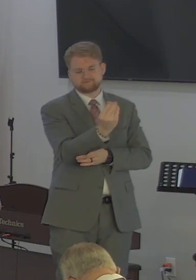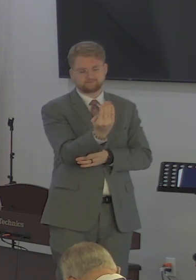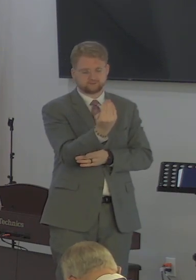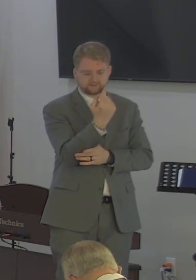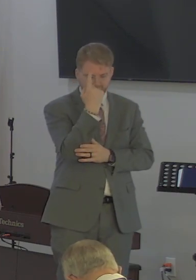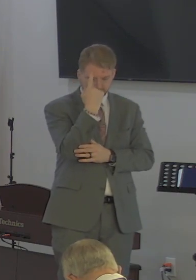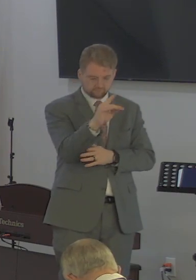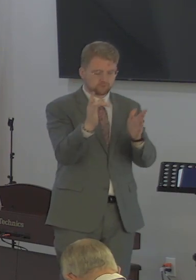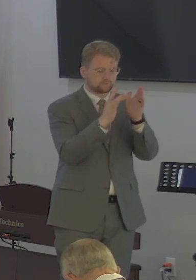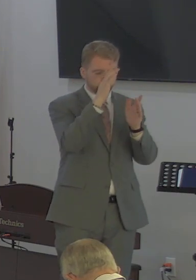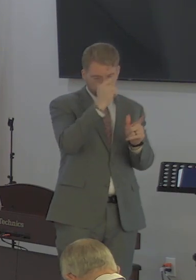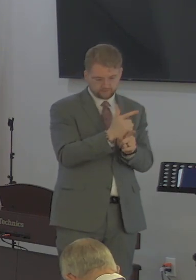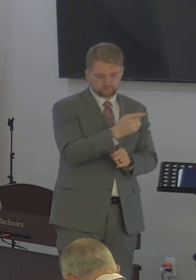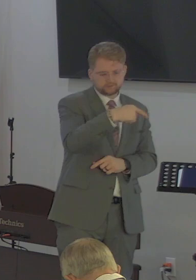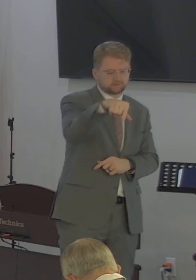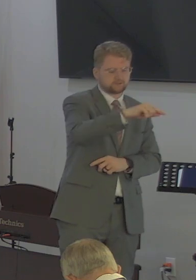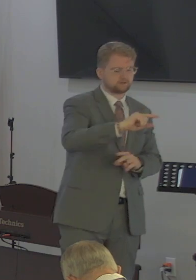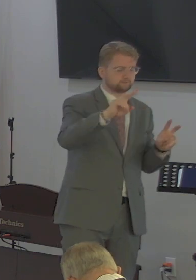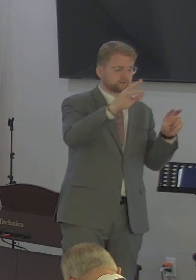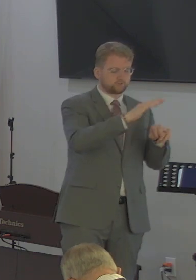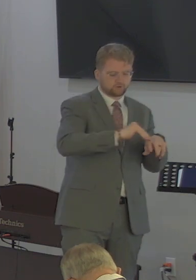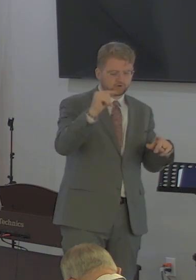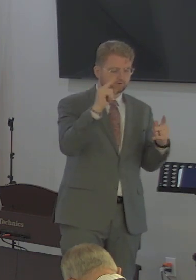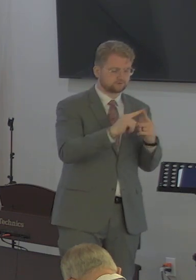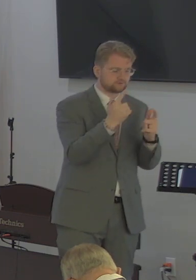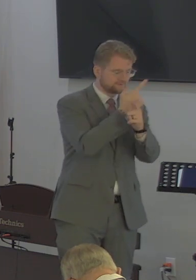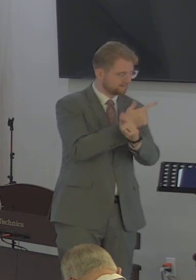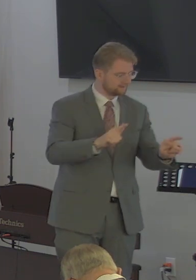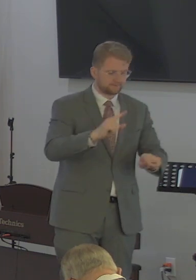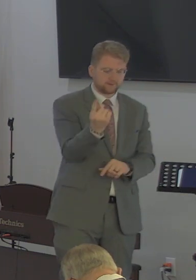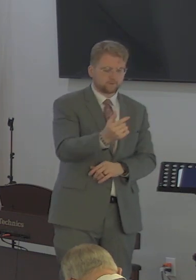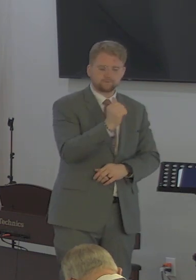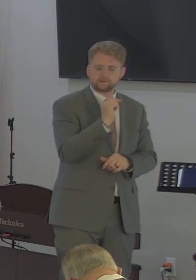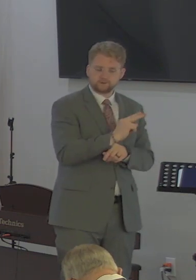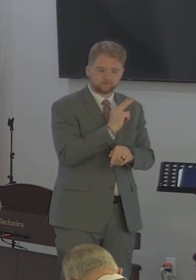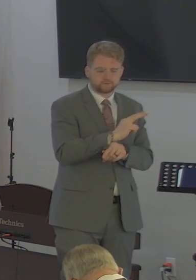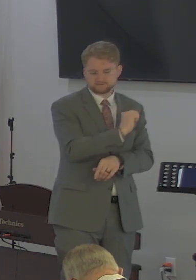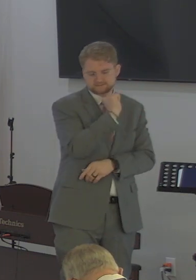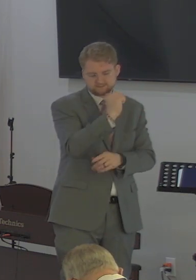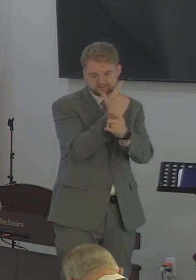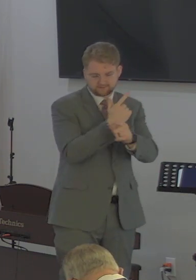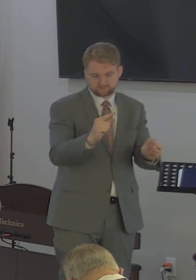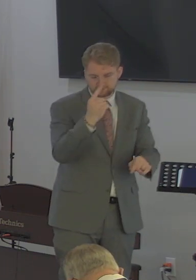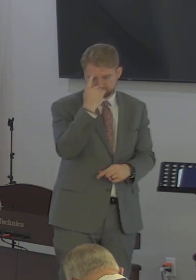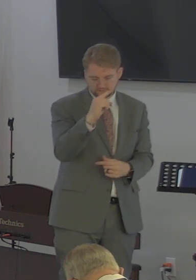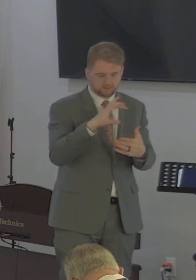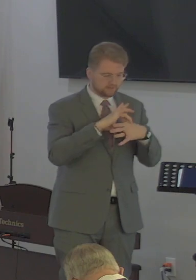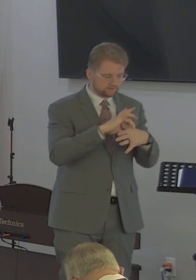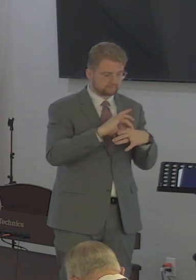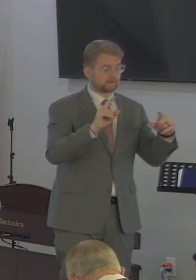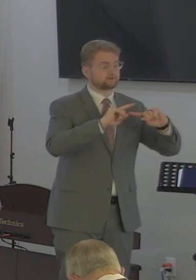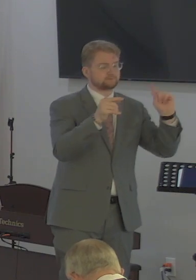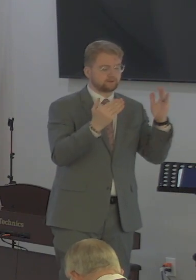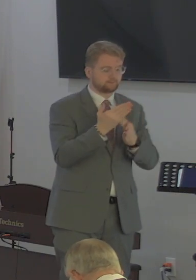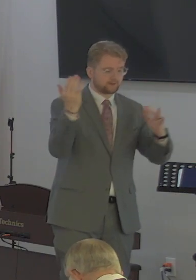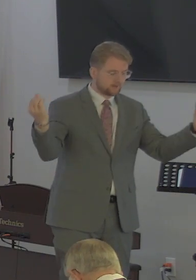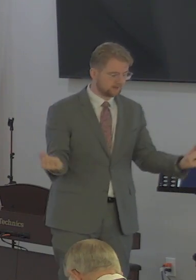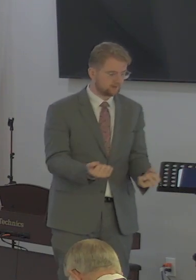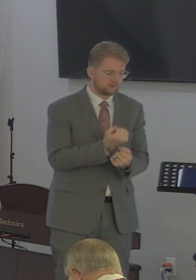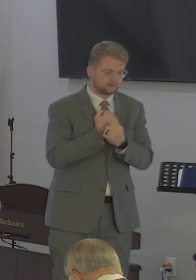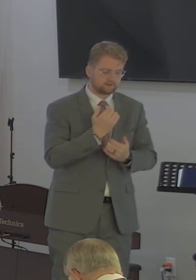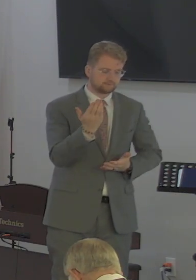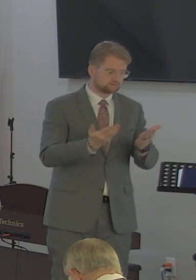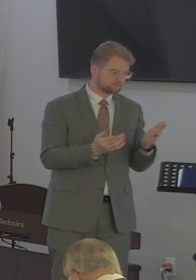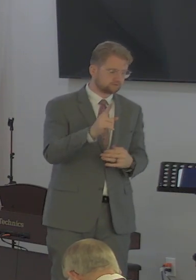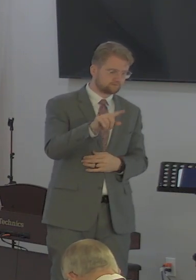have been called unto liberty. Only use not liberty for an occasion to the flesh, but by love serve one